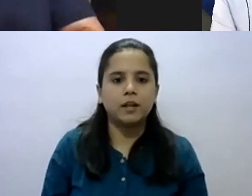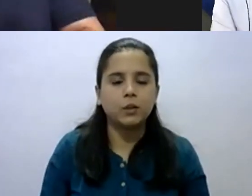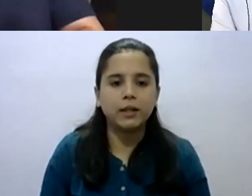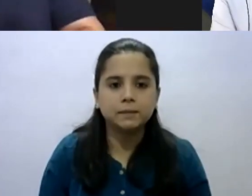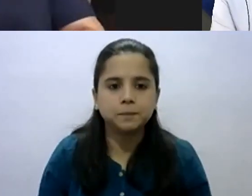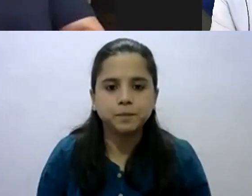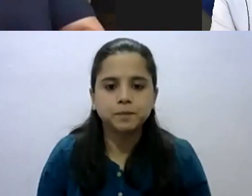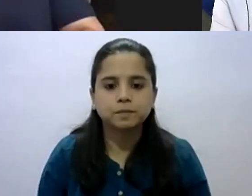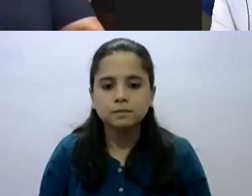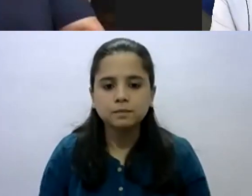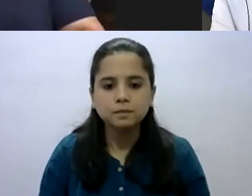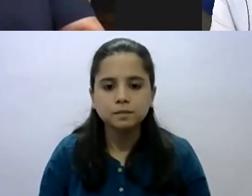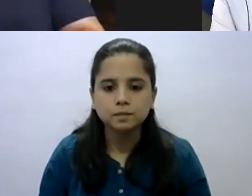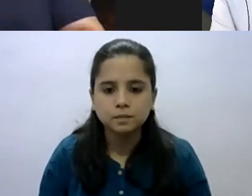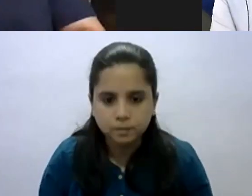Another one.